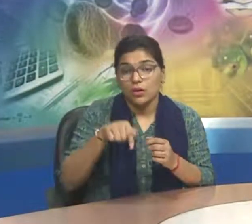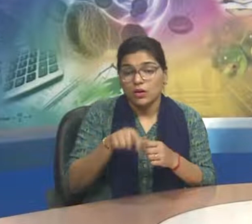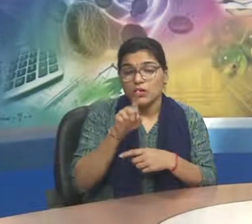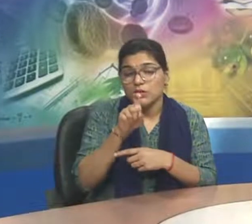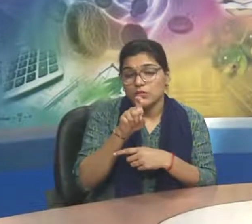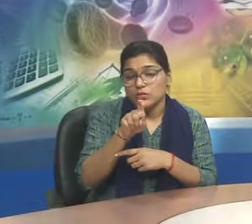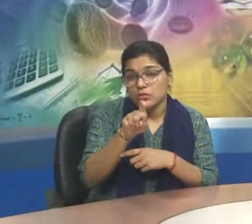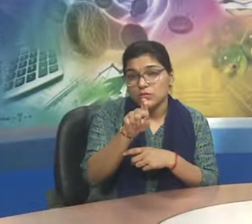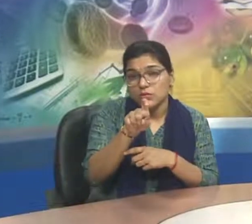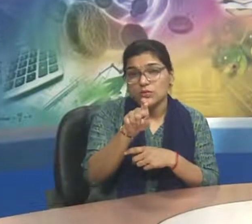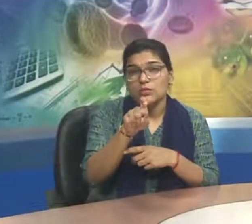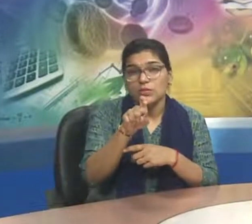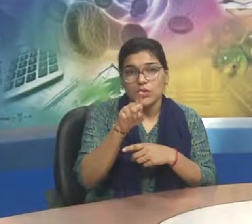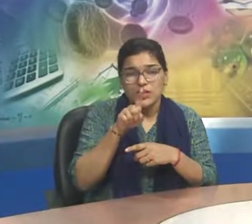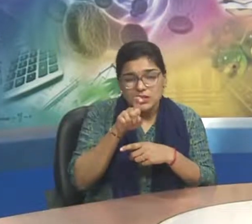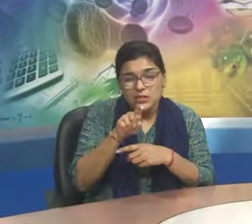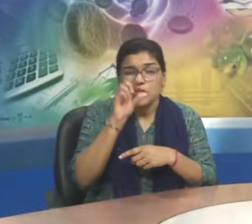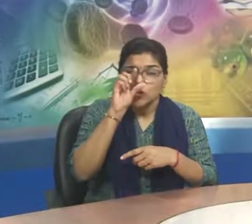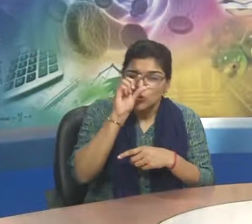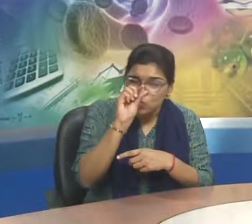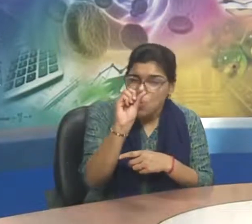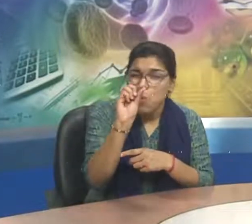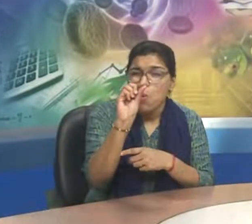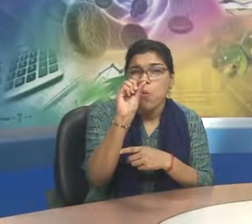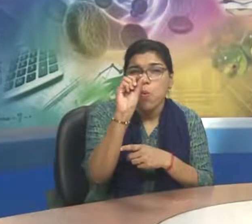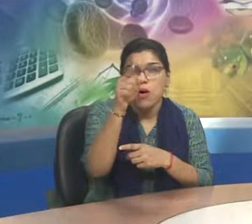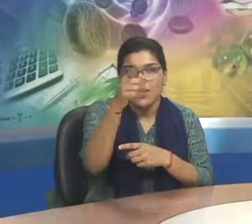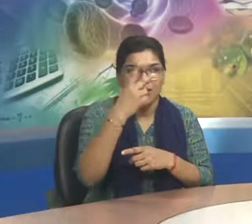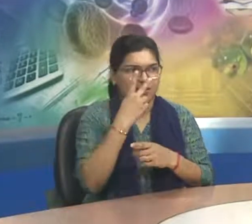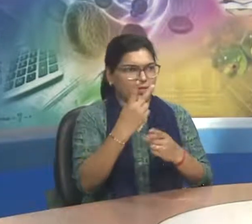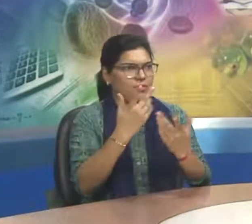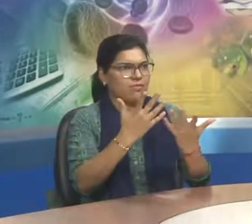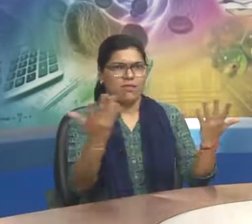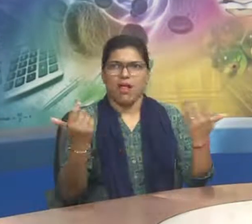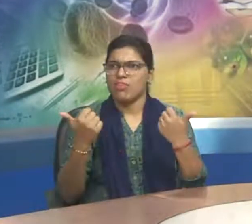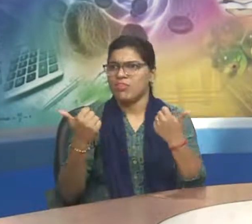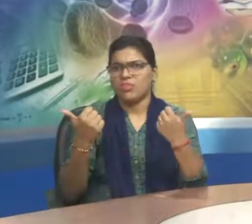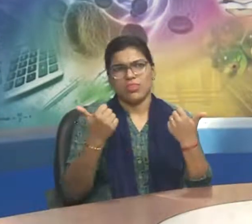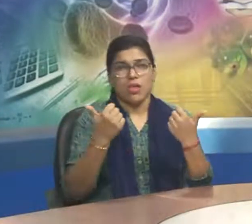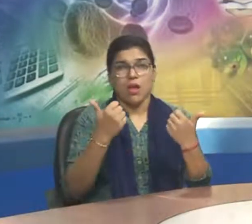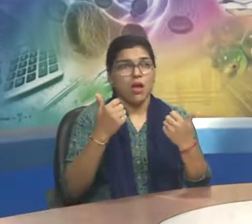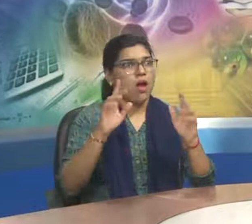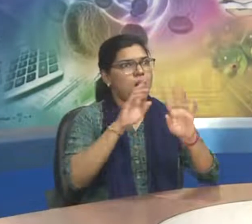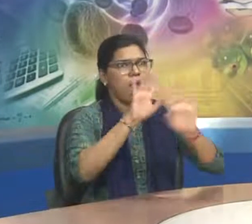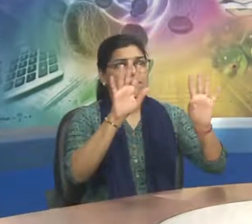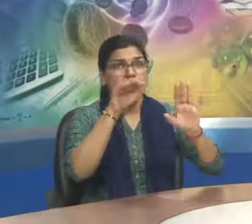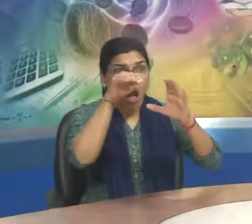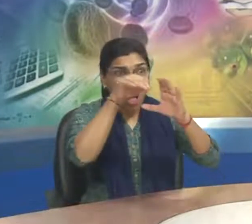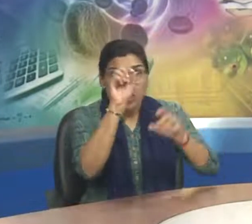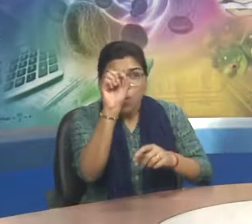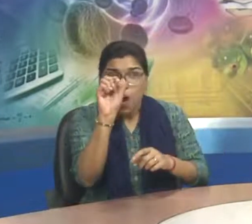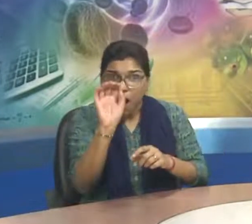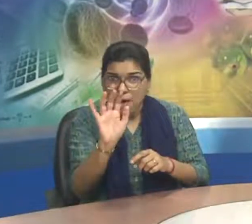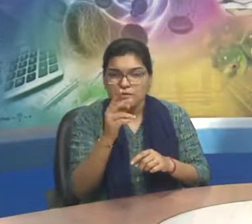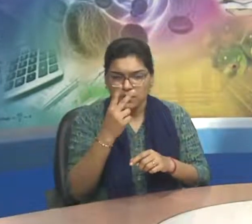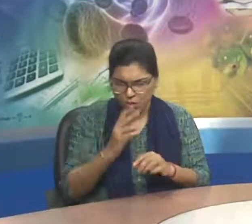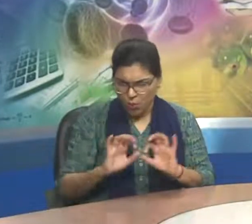So let us first begin with the plants. We know that